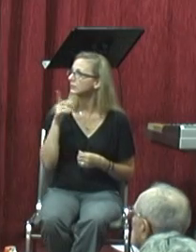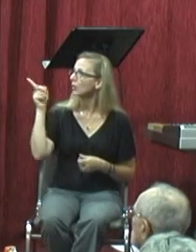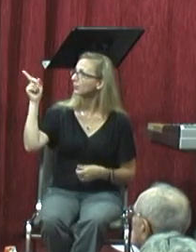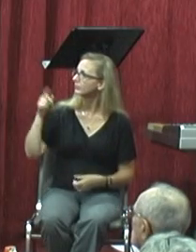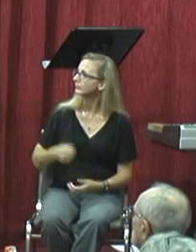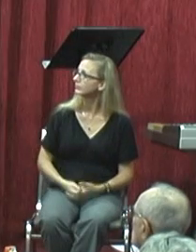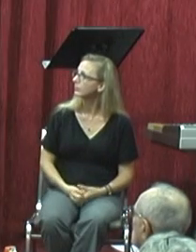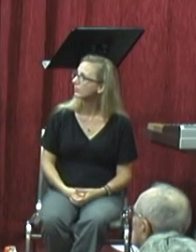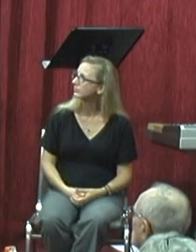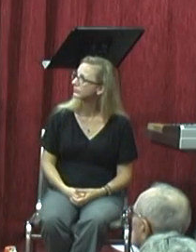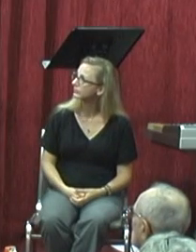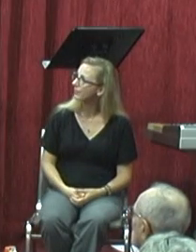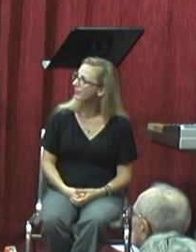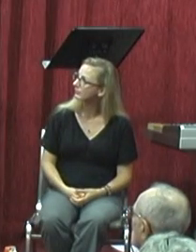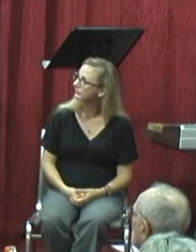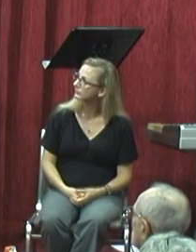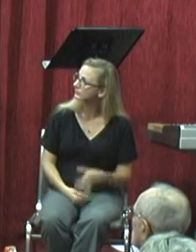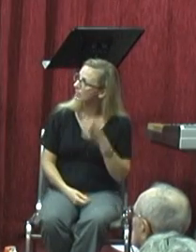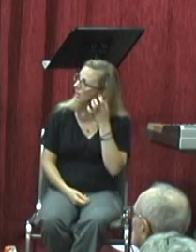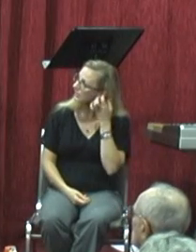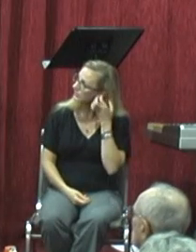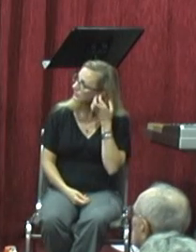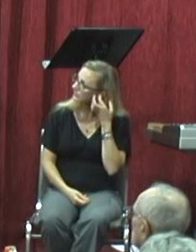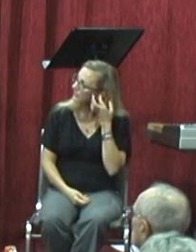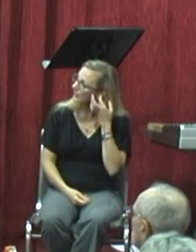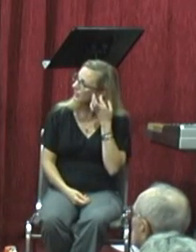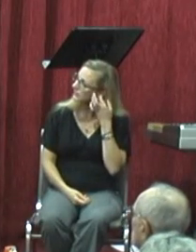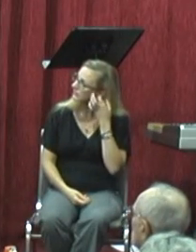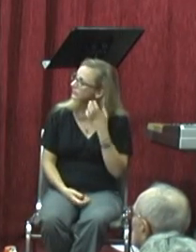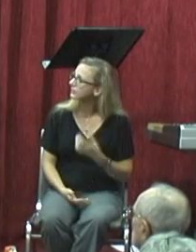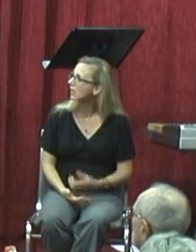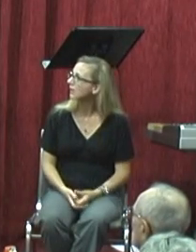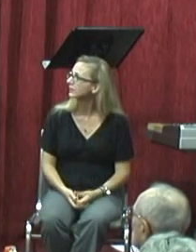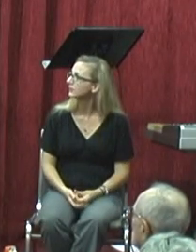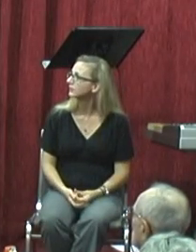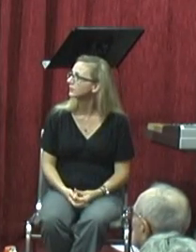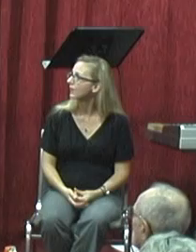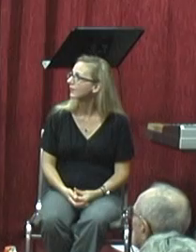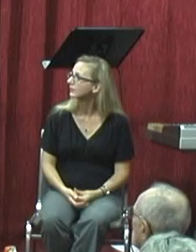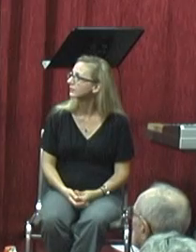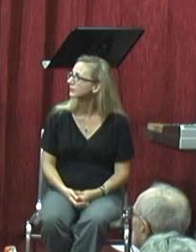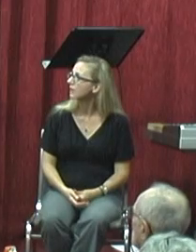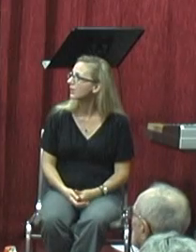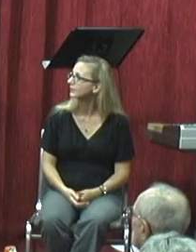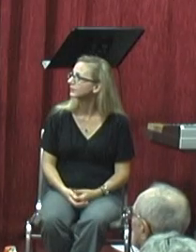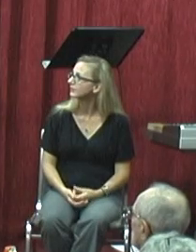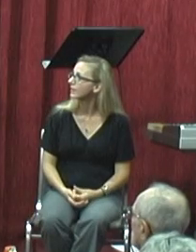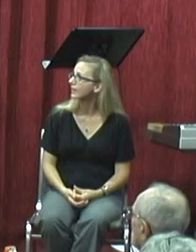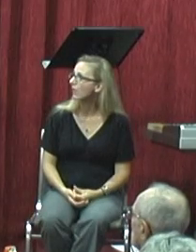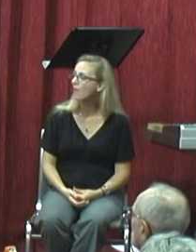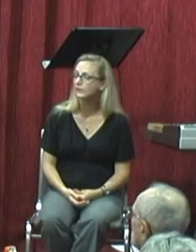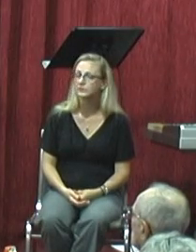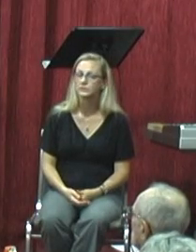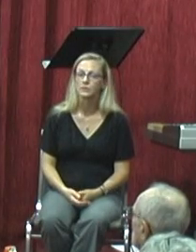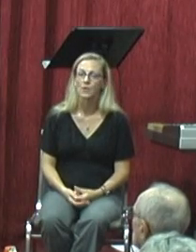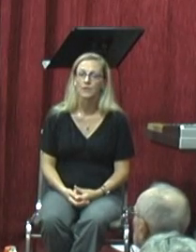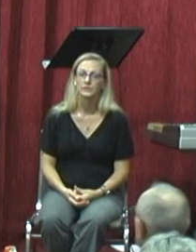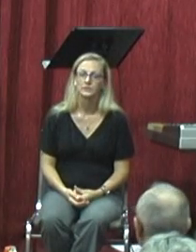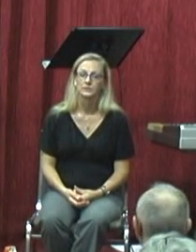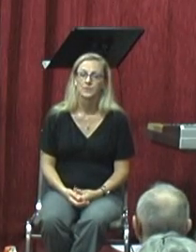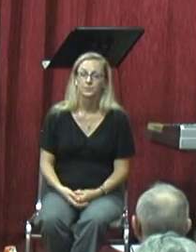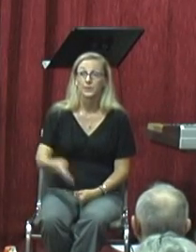you everything. That is, he will remind you of everything I have said to you. So God's Spirit will live in